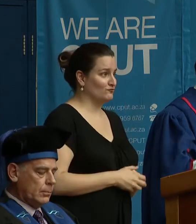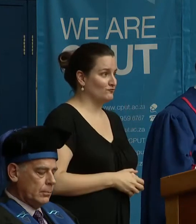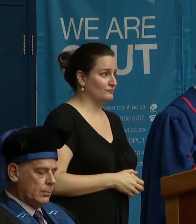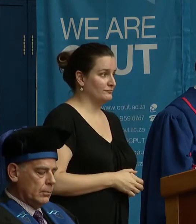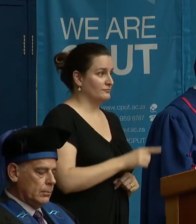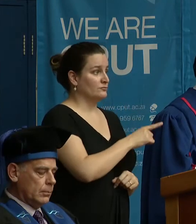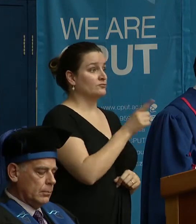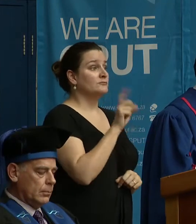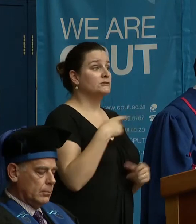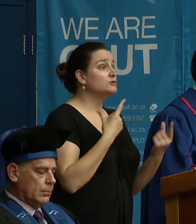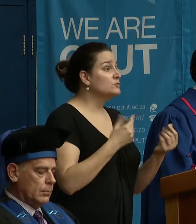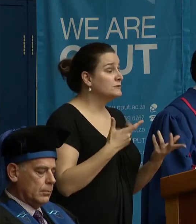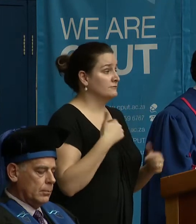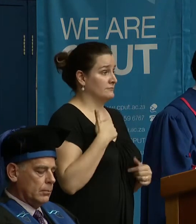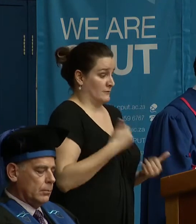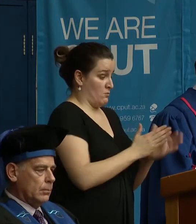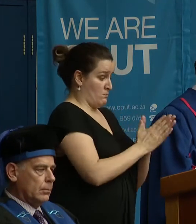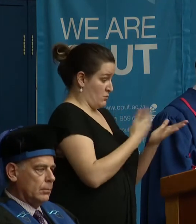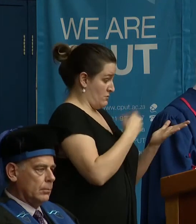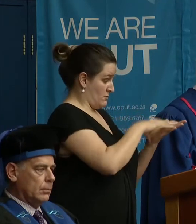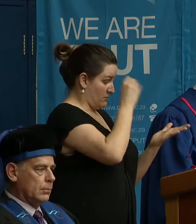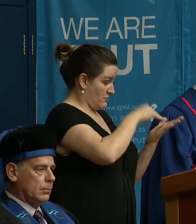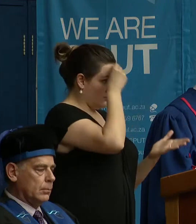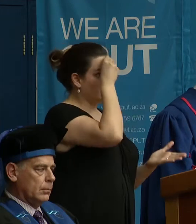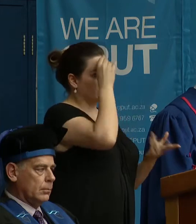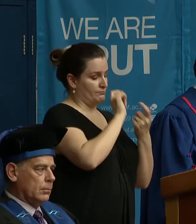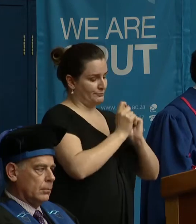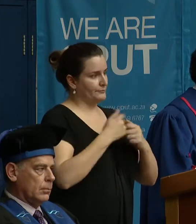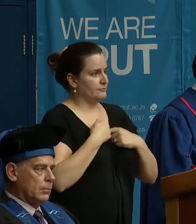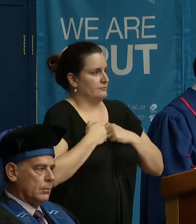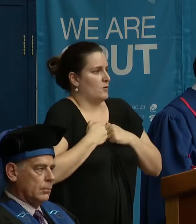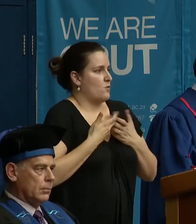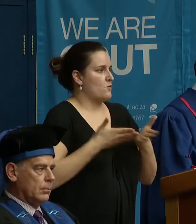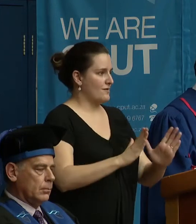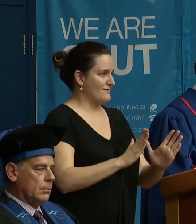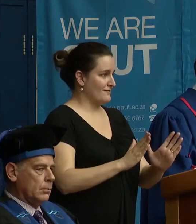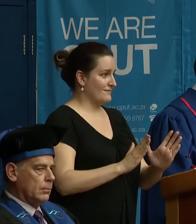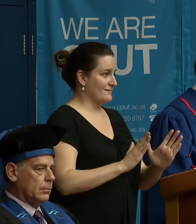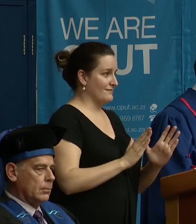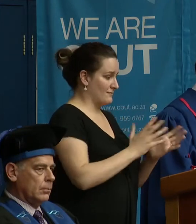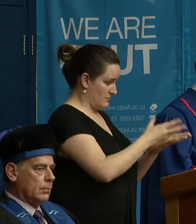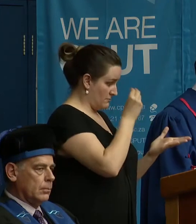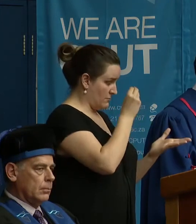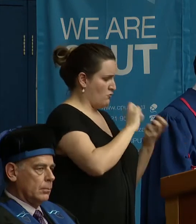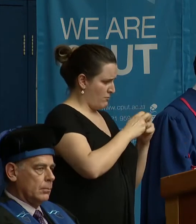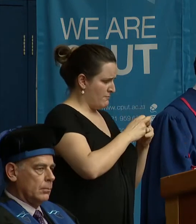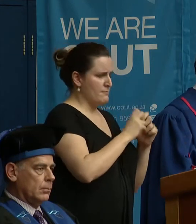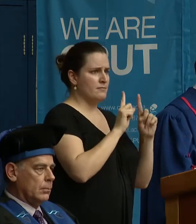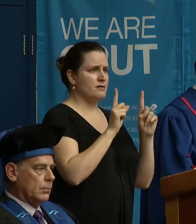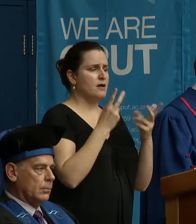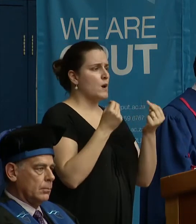What you need to do is you need to take what you've learned in the books and you need to make it your own. You need to find new ways to solve